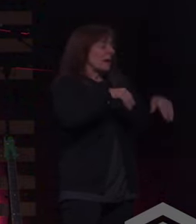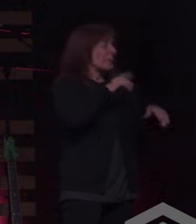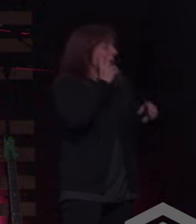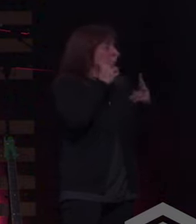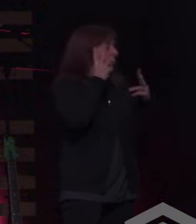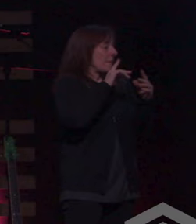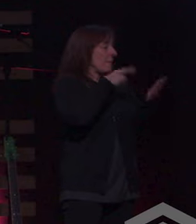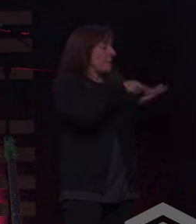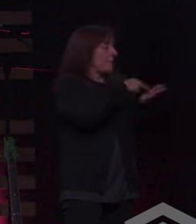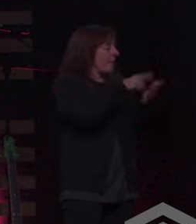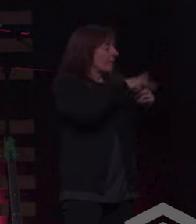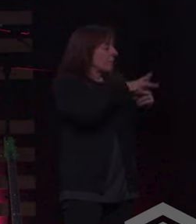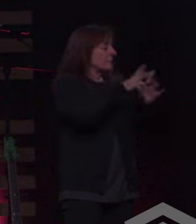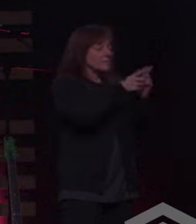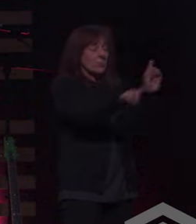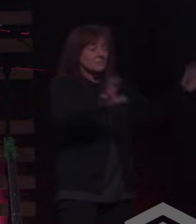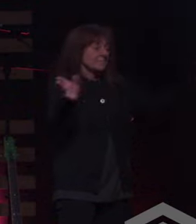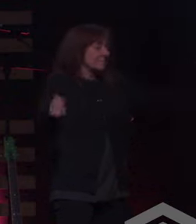thing.